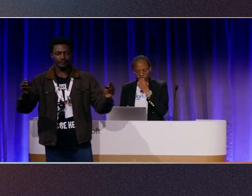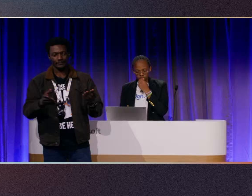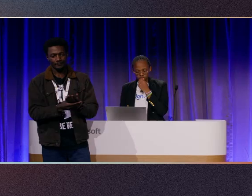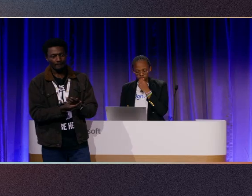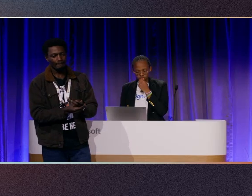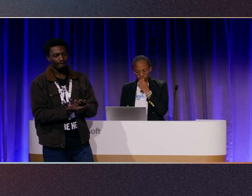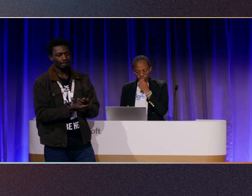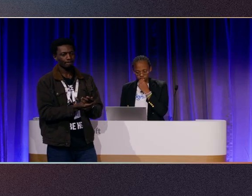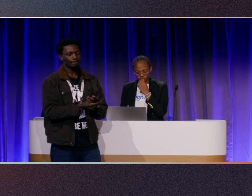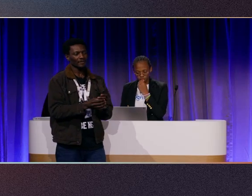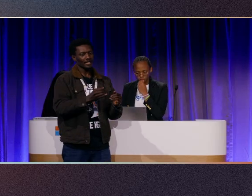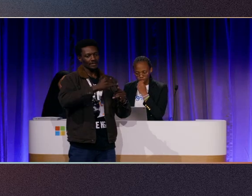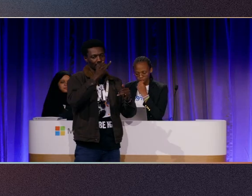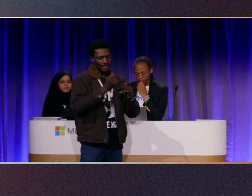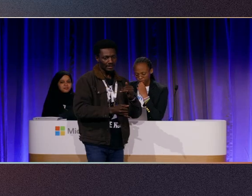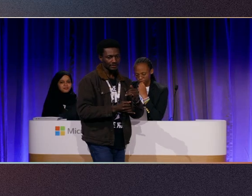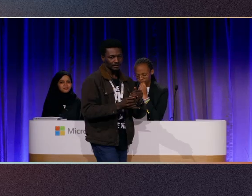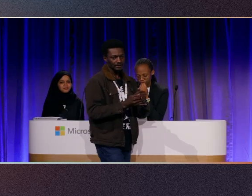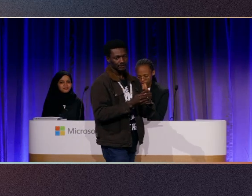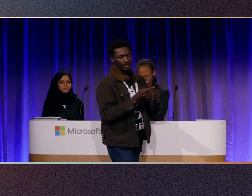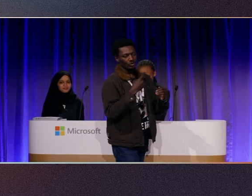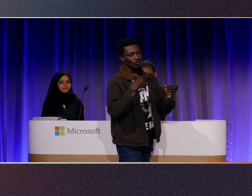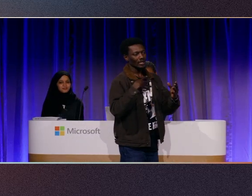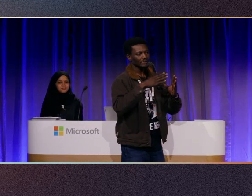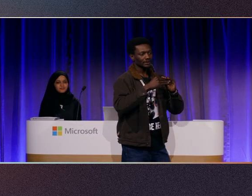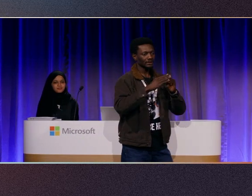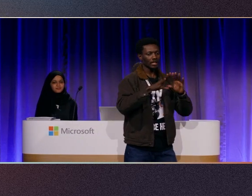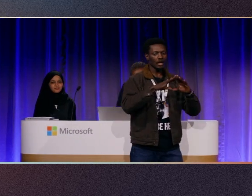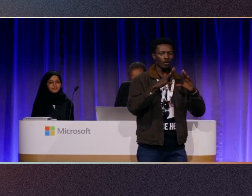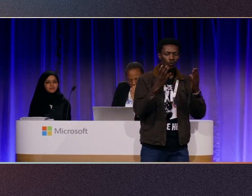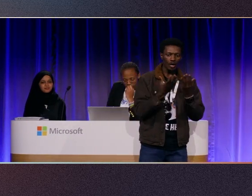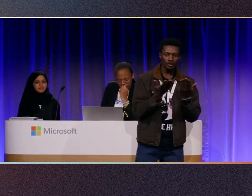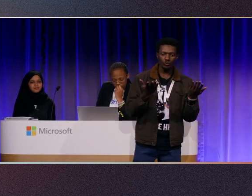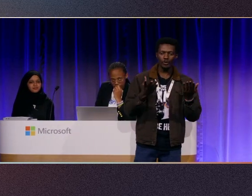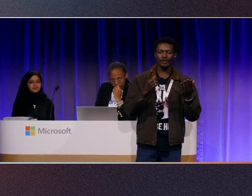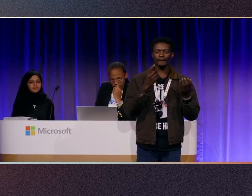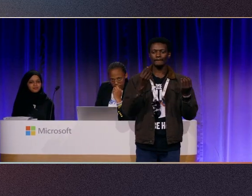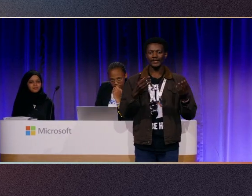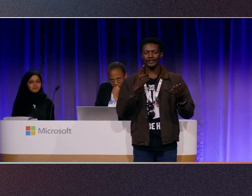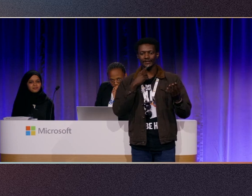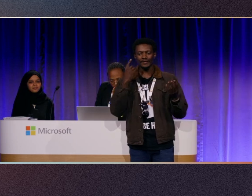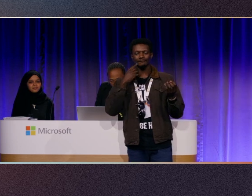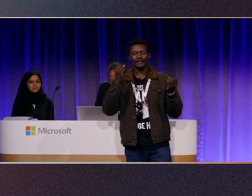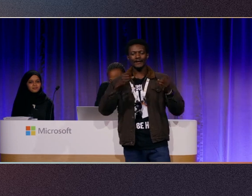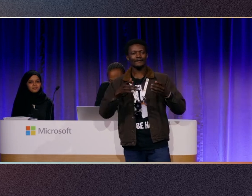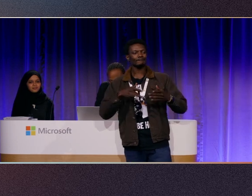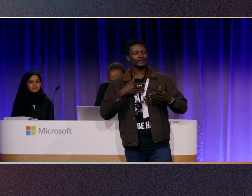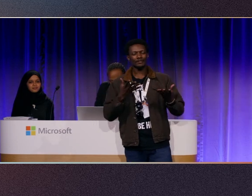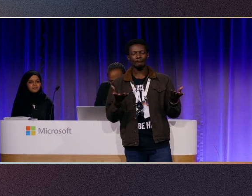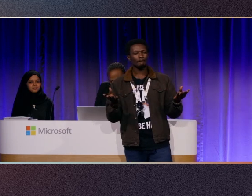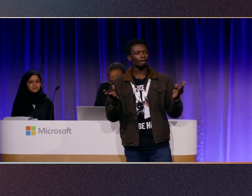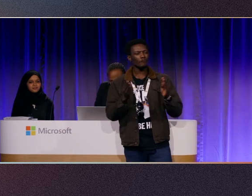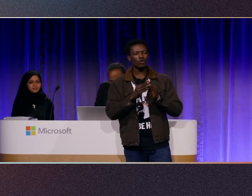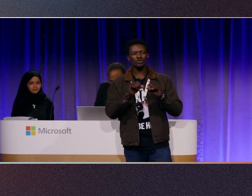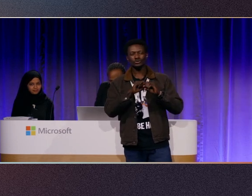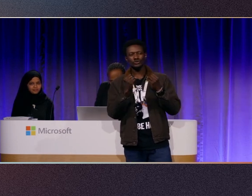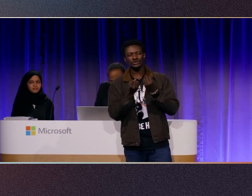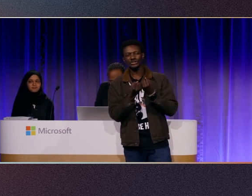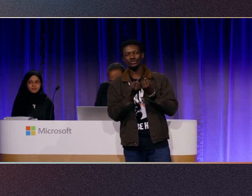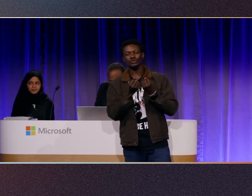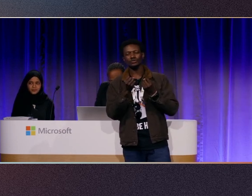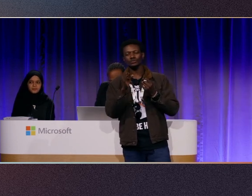skills to be able to be trained with. And then the final problem, there's not a lot of